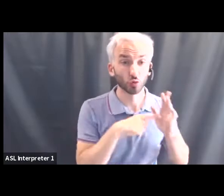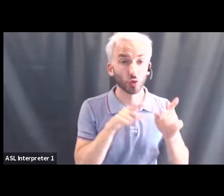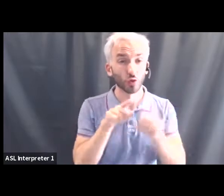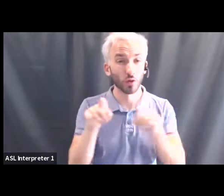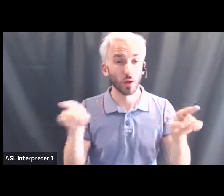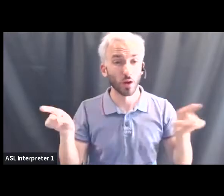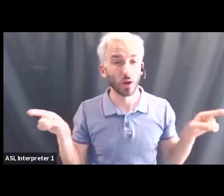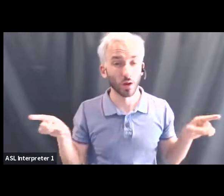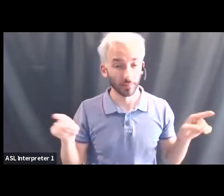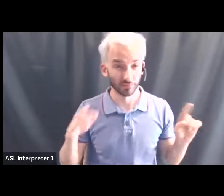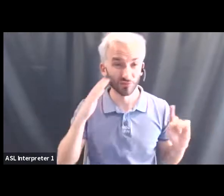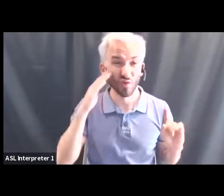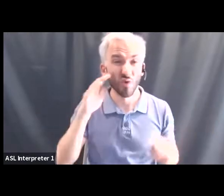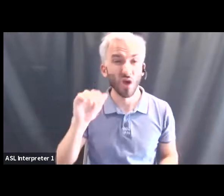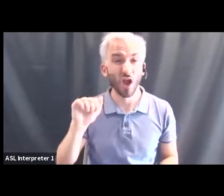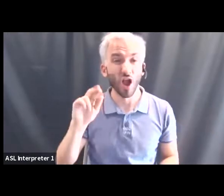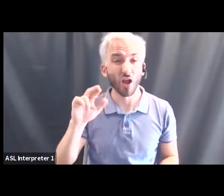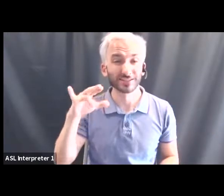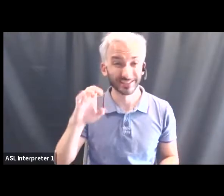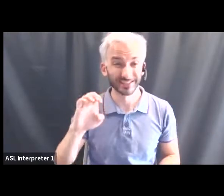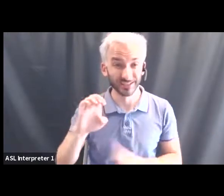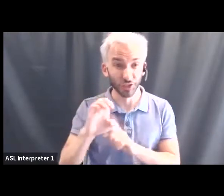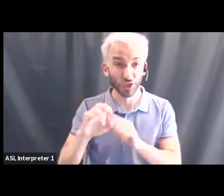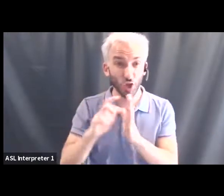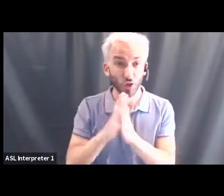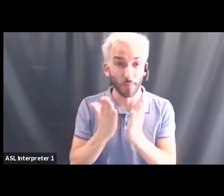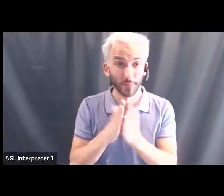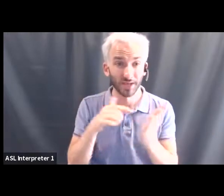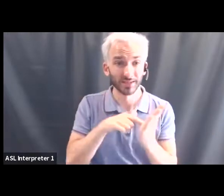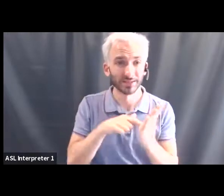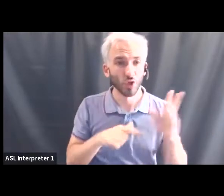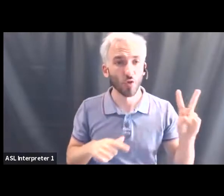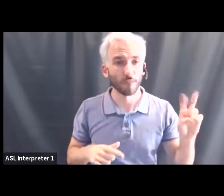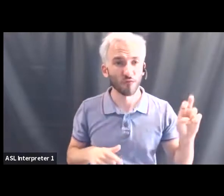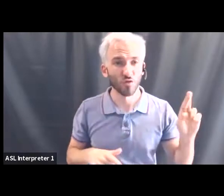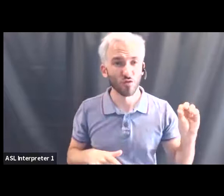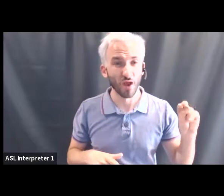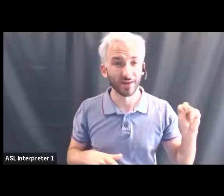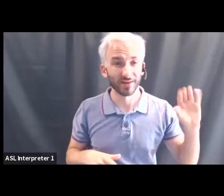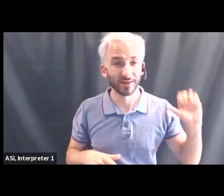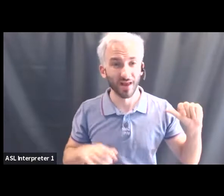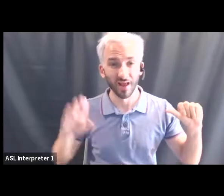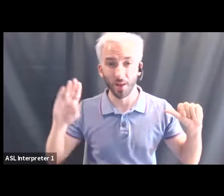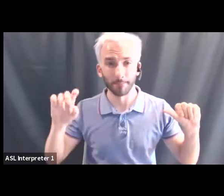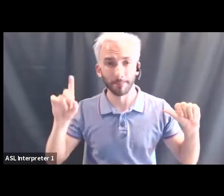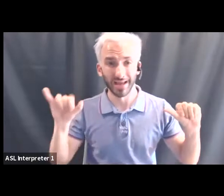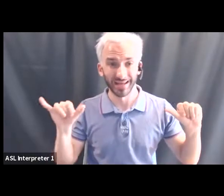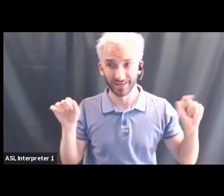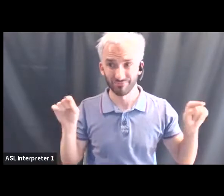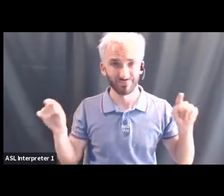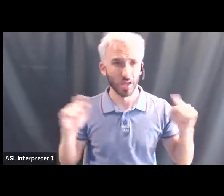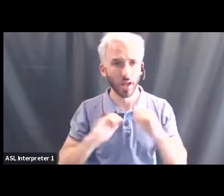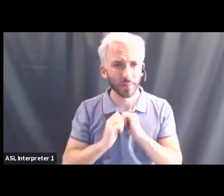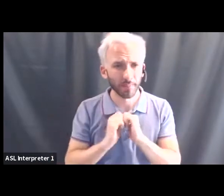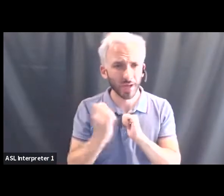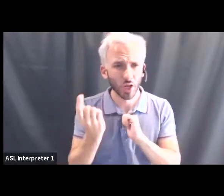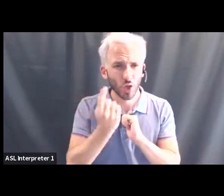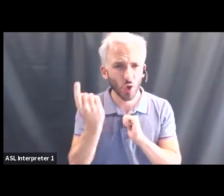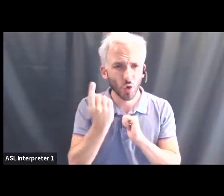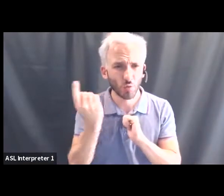competing for Archie's love in the comics and on Riverdale. Lizzie competes with Kate for Ethan Kraft's love in Lizzie